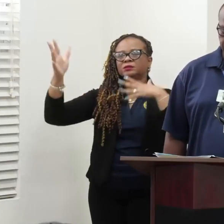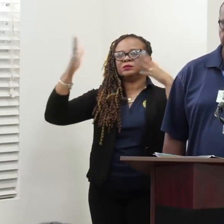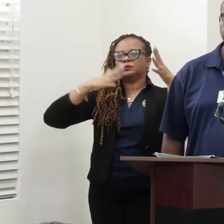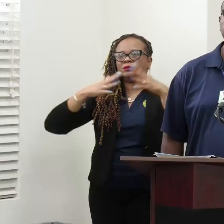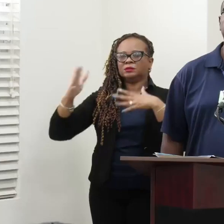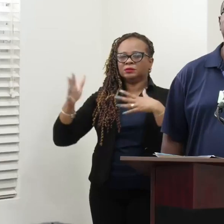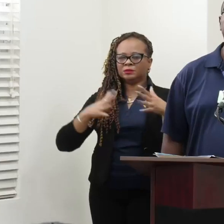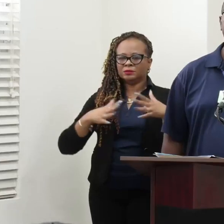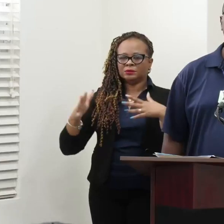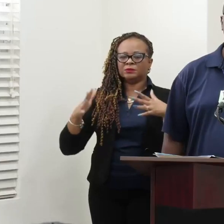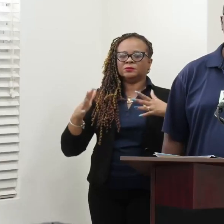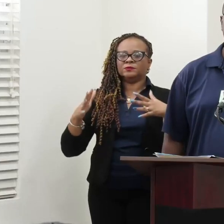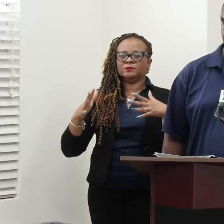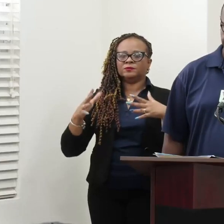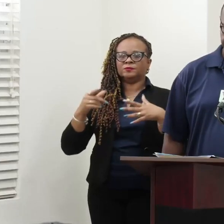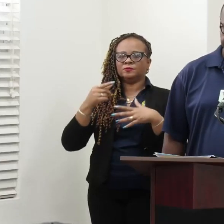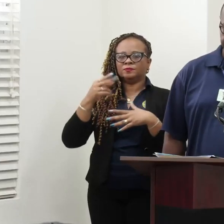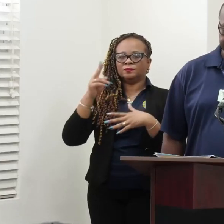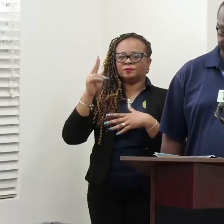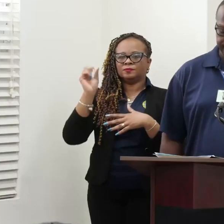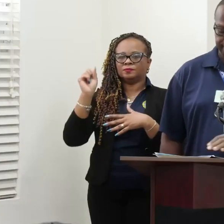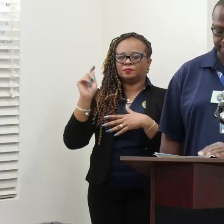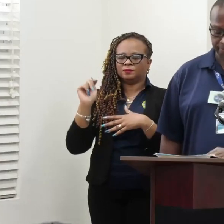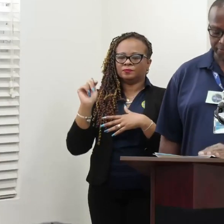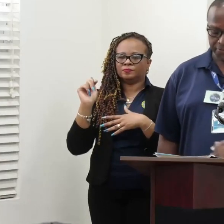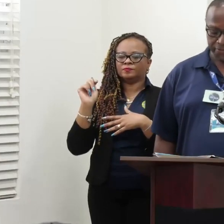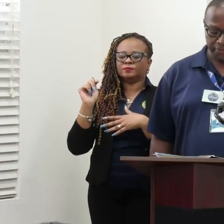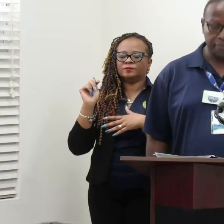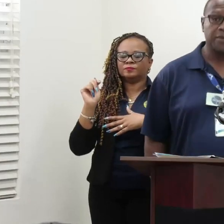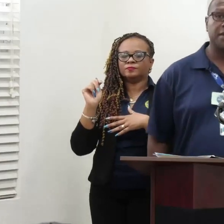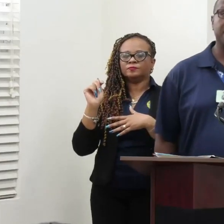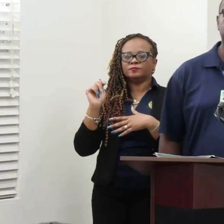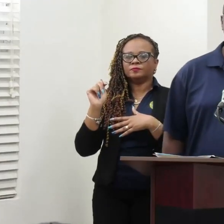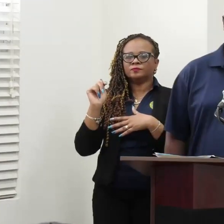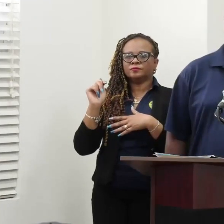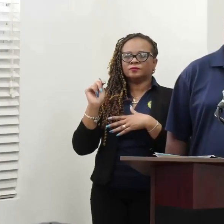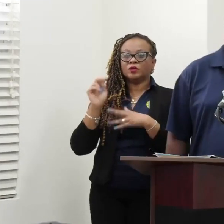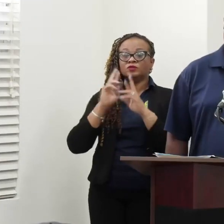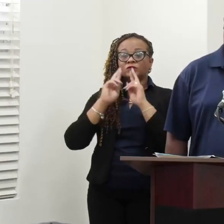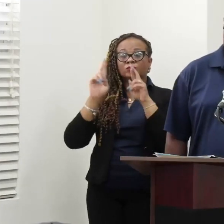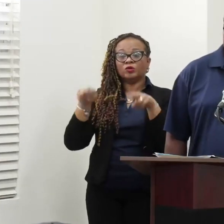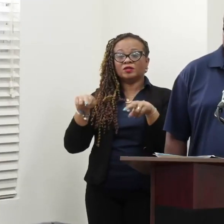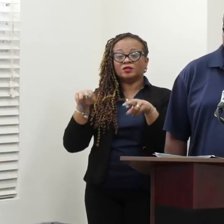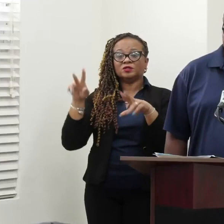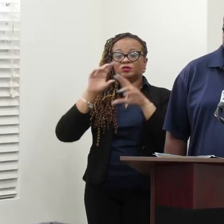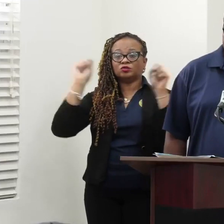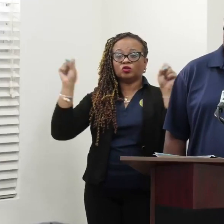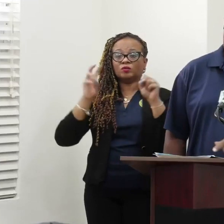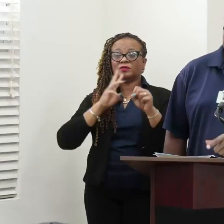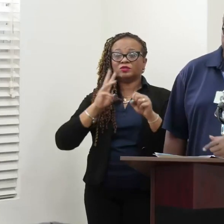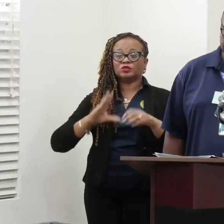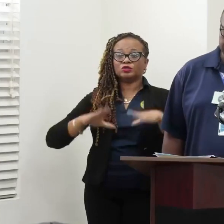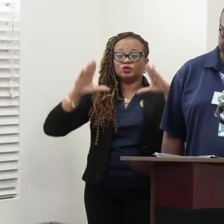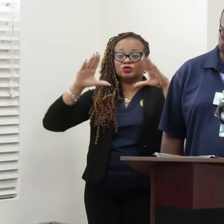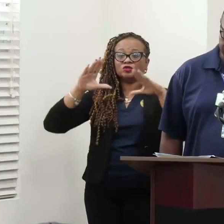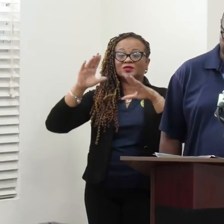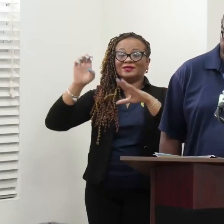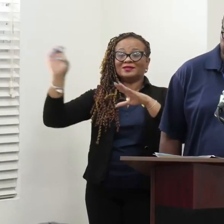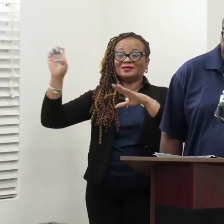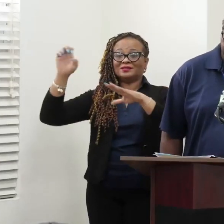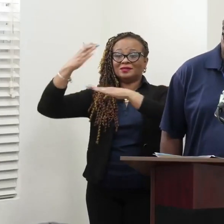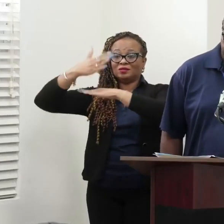il y a un pile la pluie, un pile vent, un vent fort. As reported, storm surges have breached the eastern